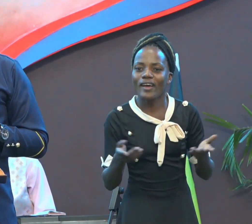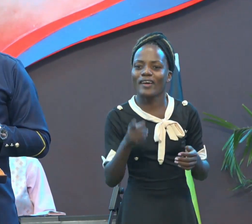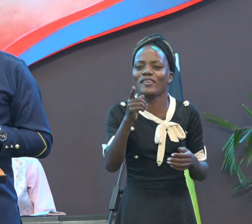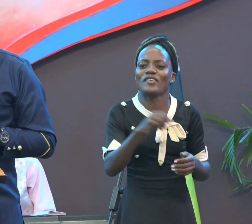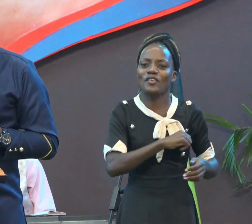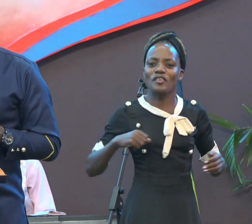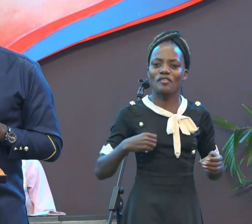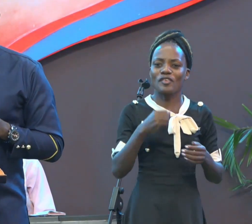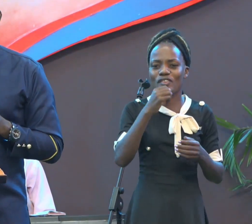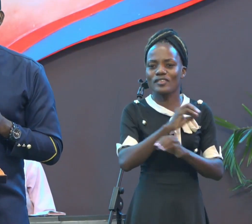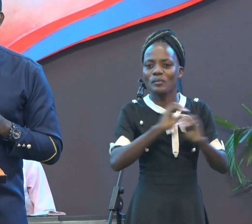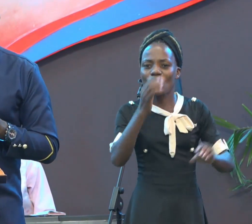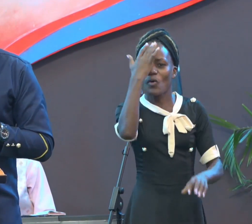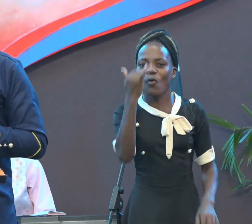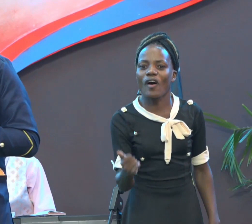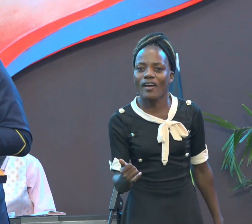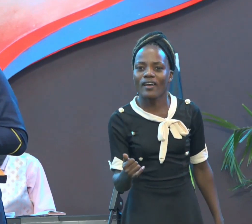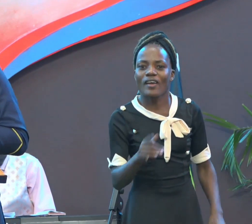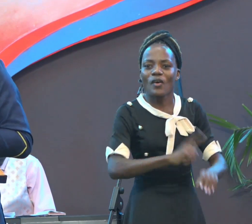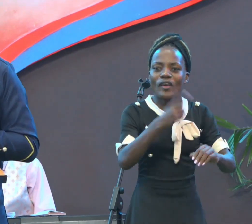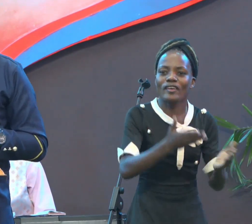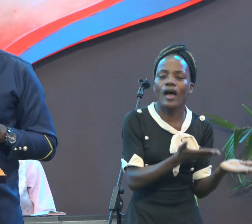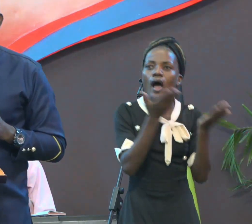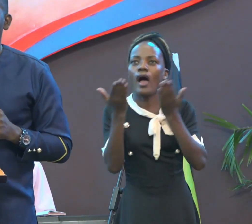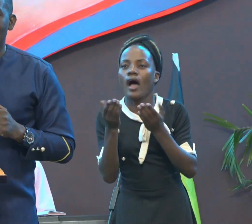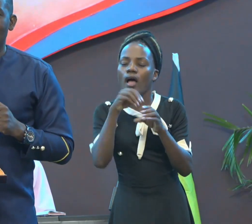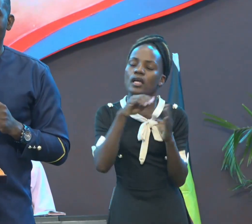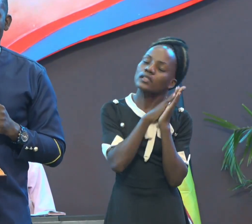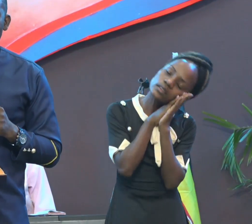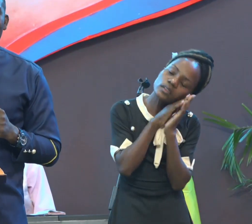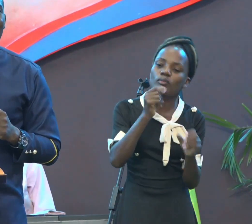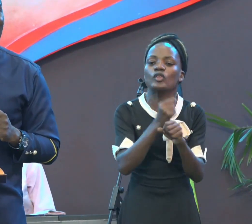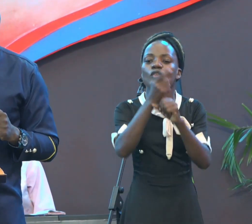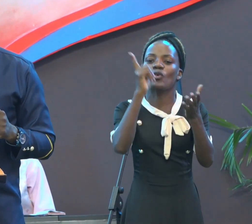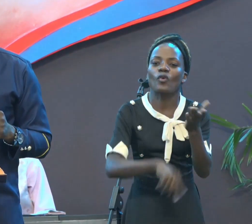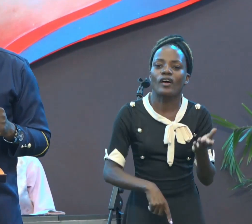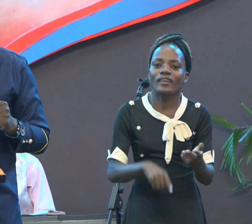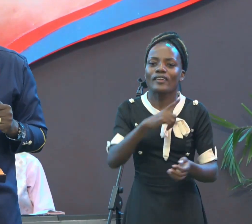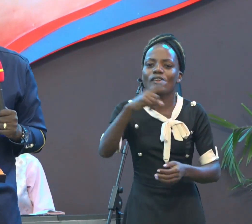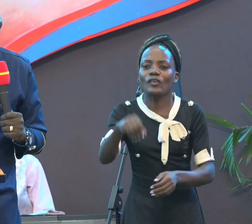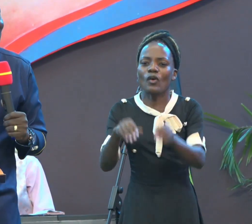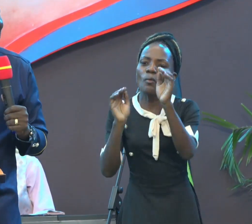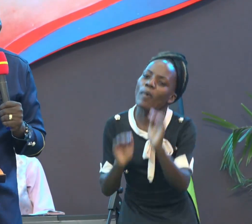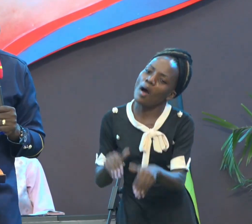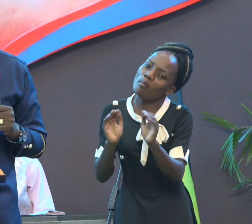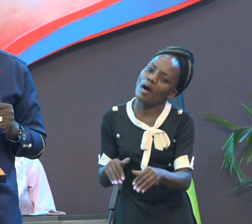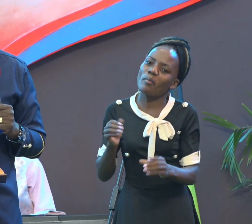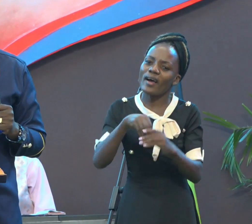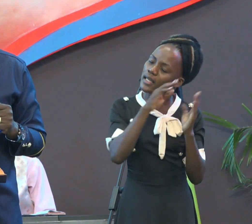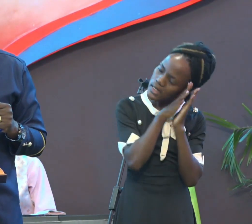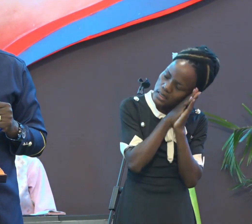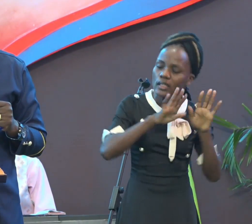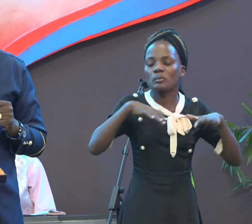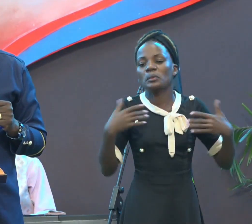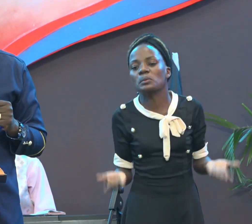When will you ever refuse? When they take you, what do you do there? Is it a